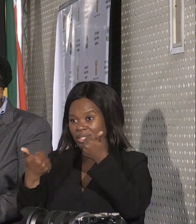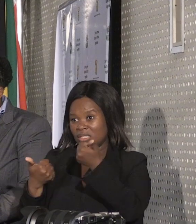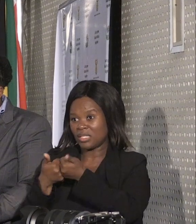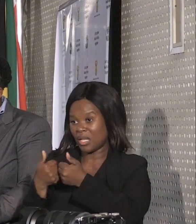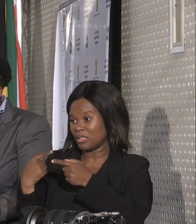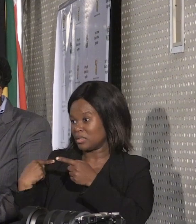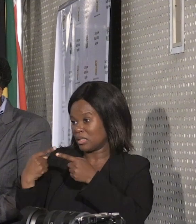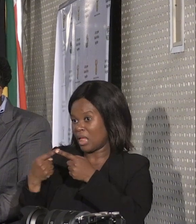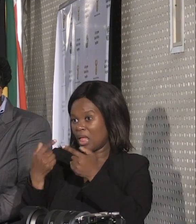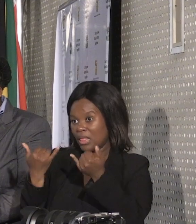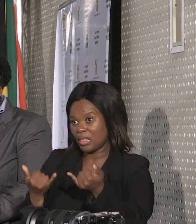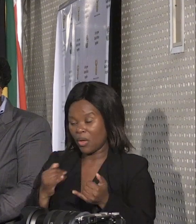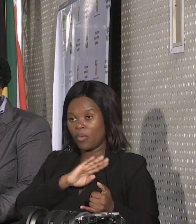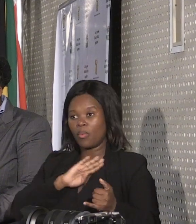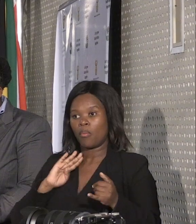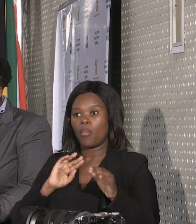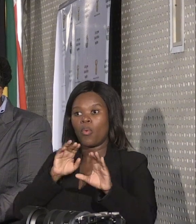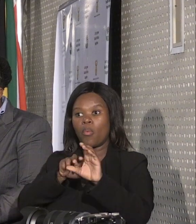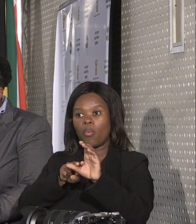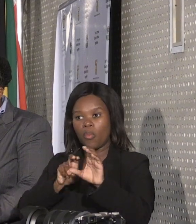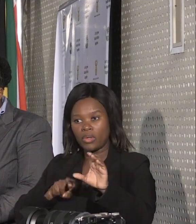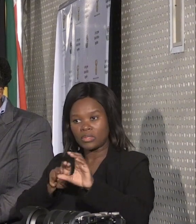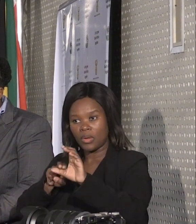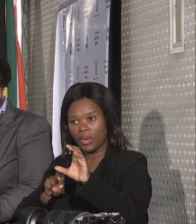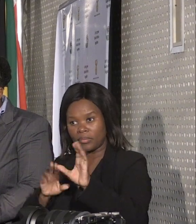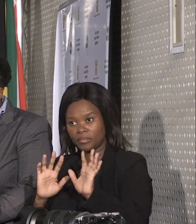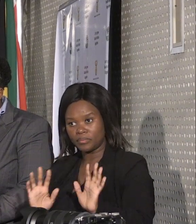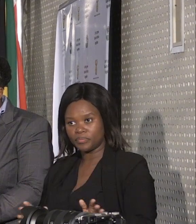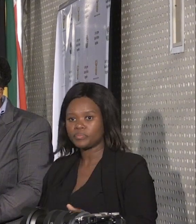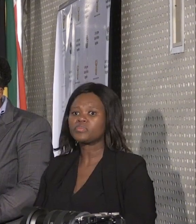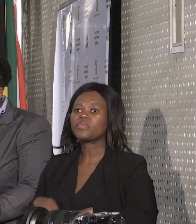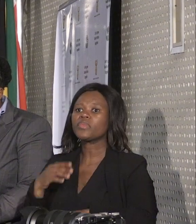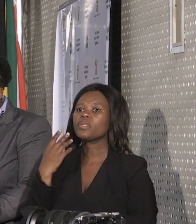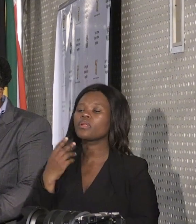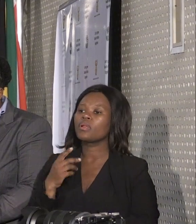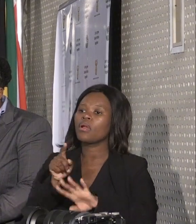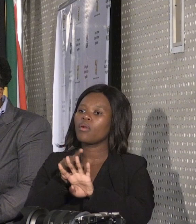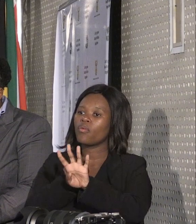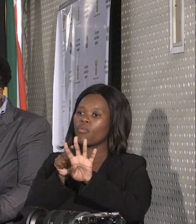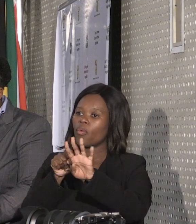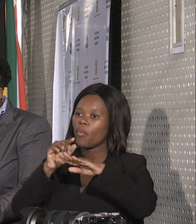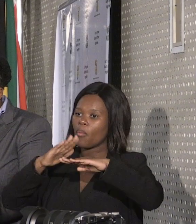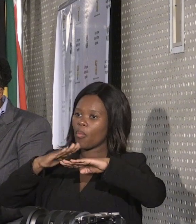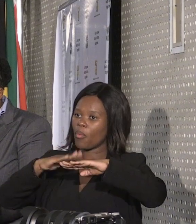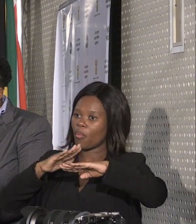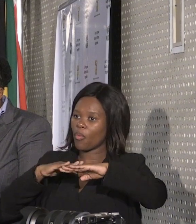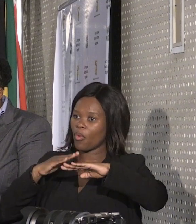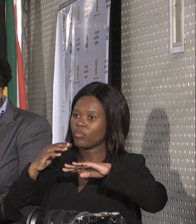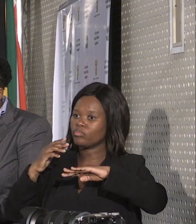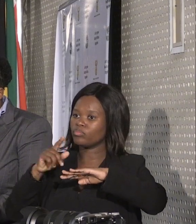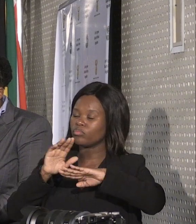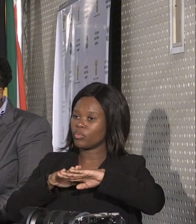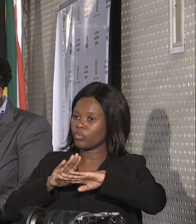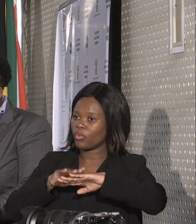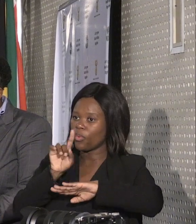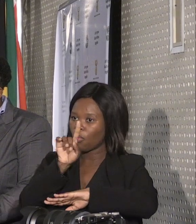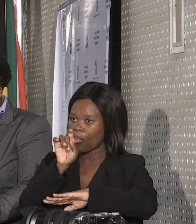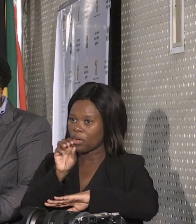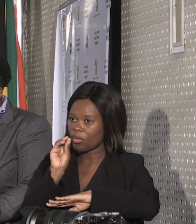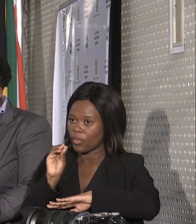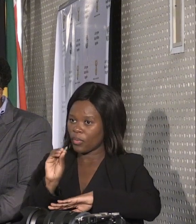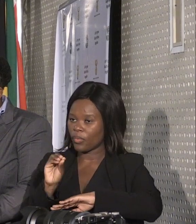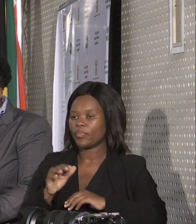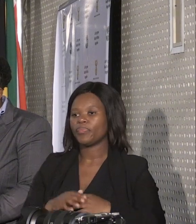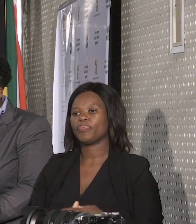recent resignations? We have 4 more questions from Ines Ipo from Times Live.